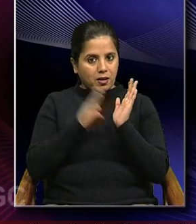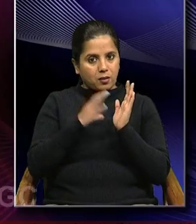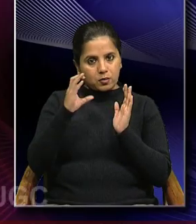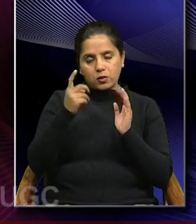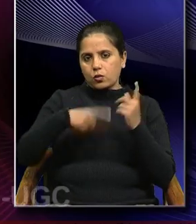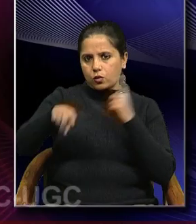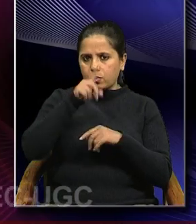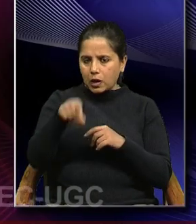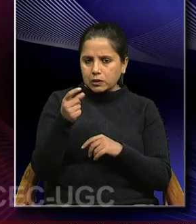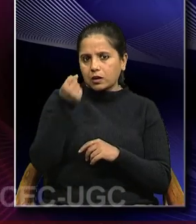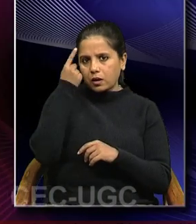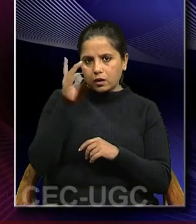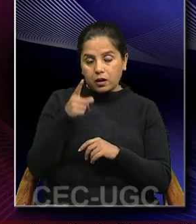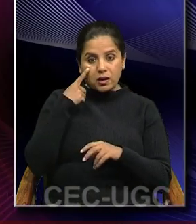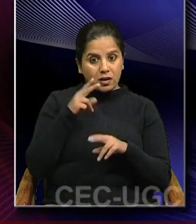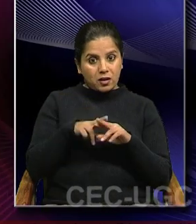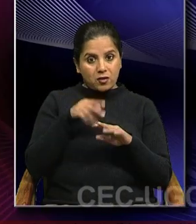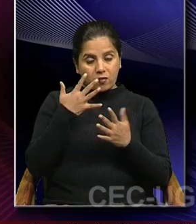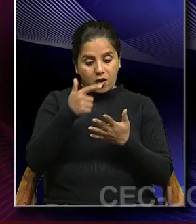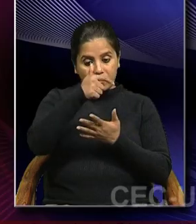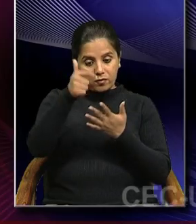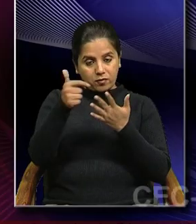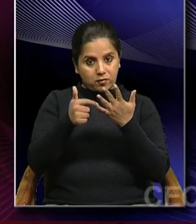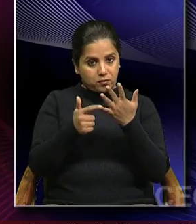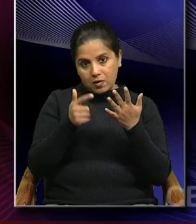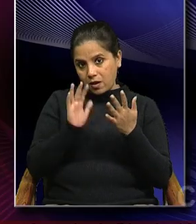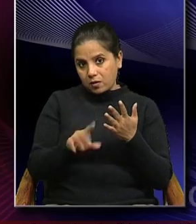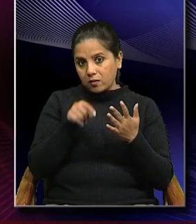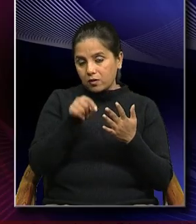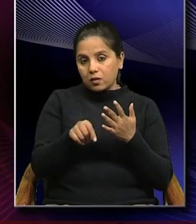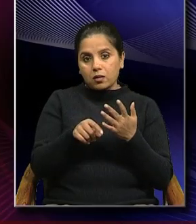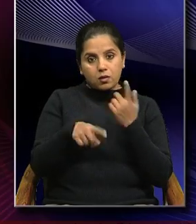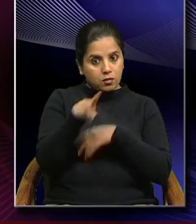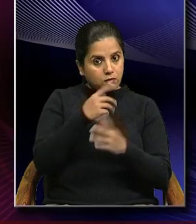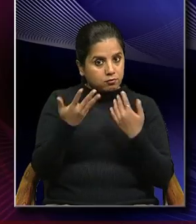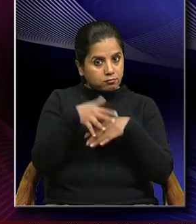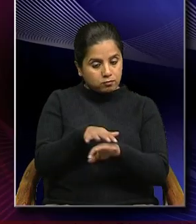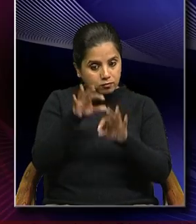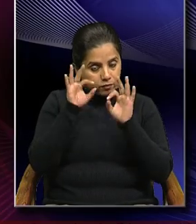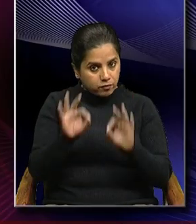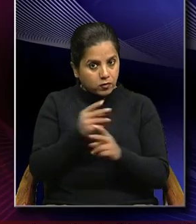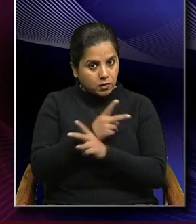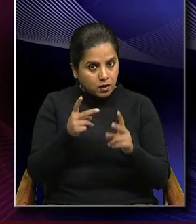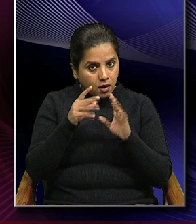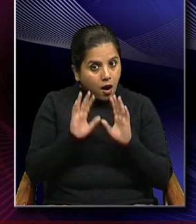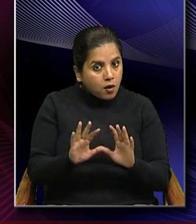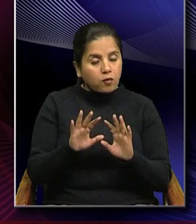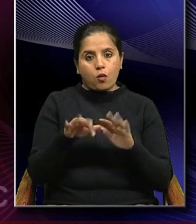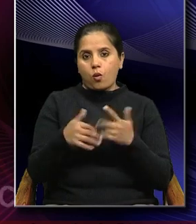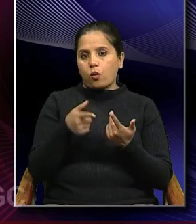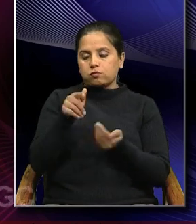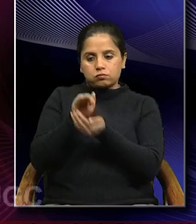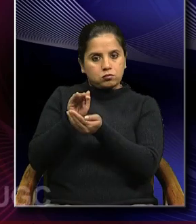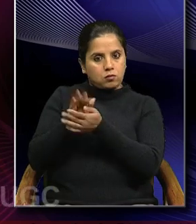should understand that if these five components, five elements are integrated in a proper manner, or they are being kept